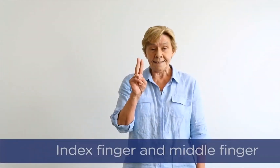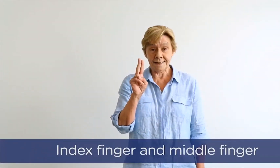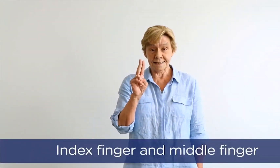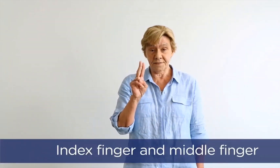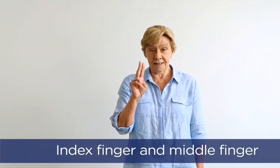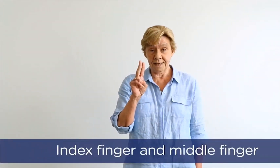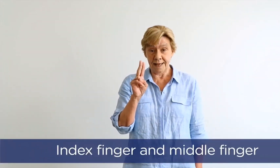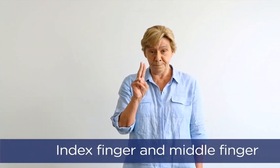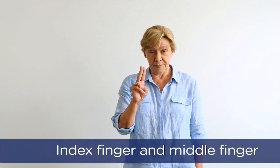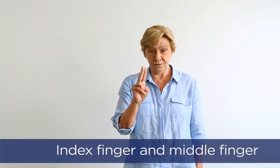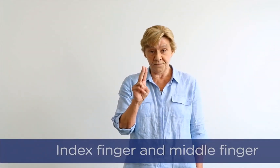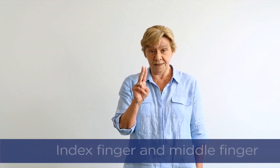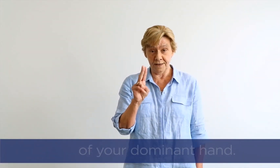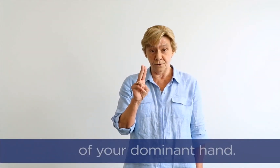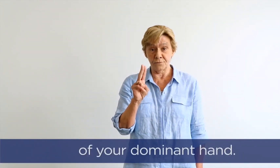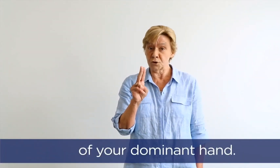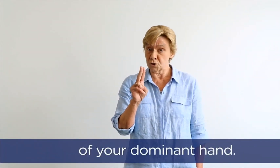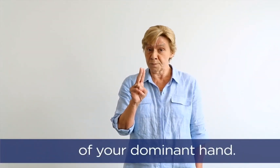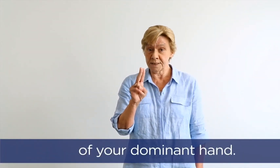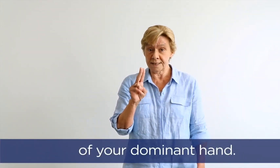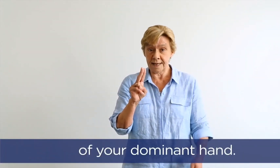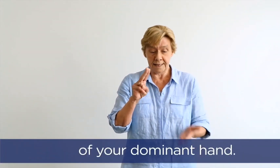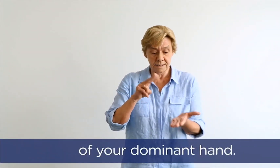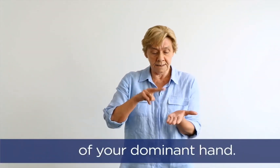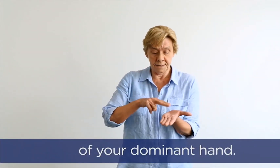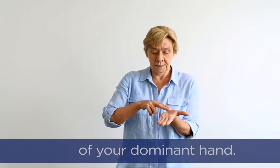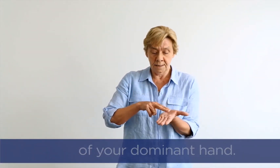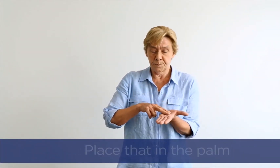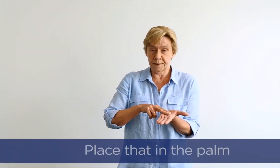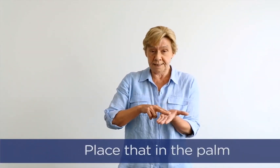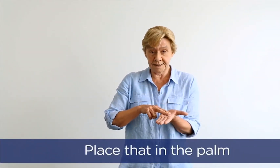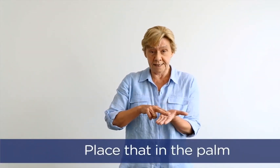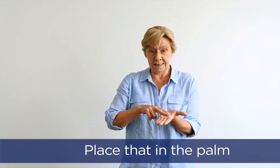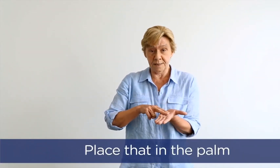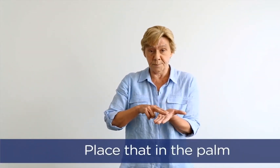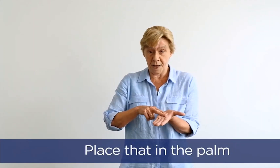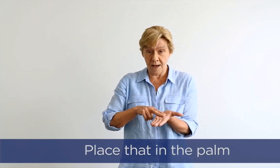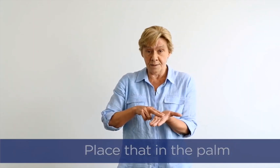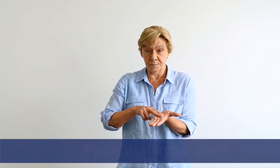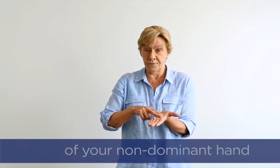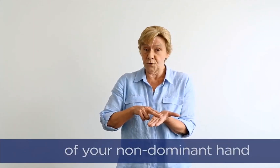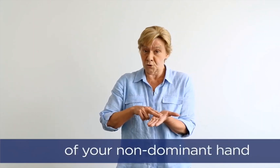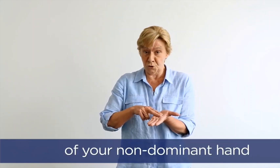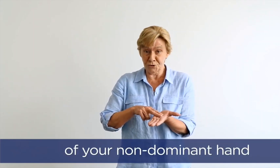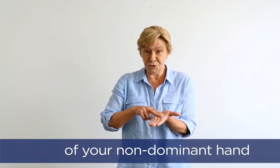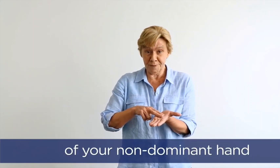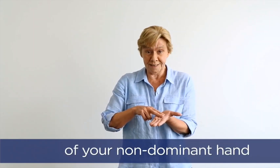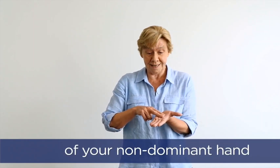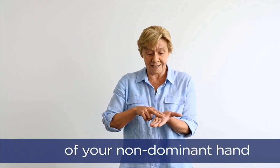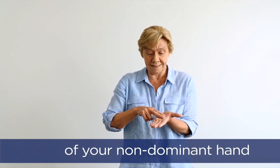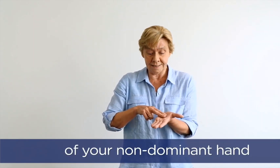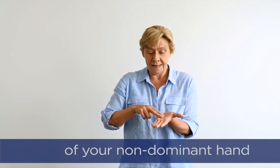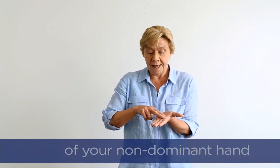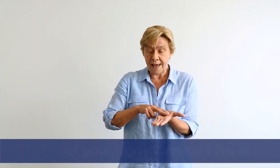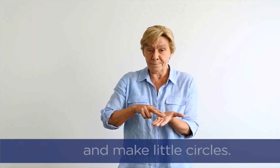Index finger and middle finger of your dominant hand. Place that in the palm of your non-dominant hand and make